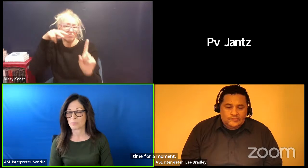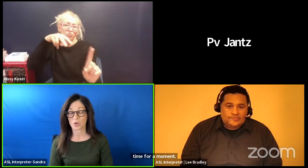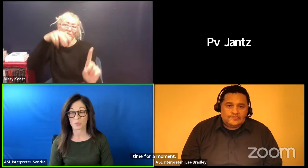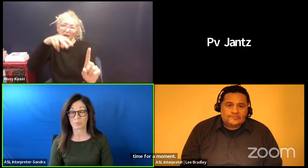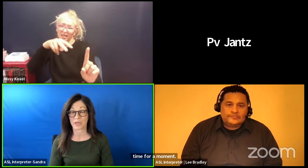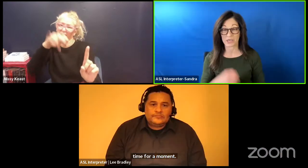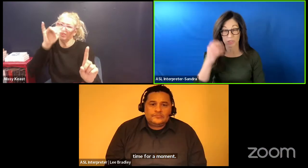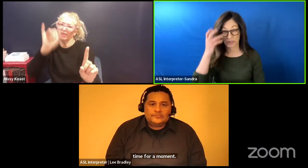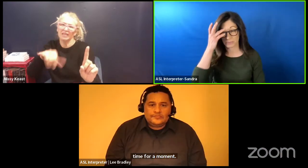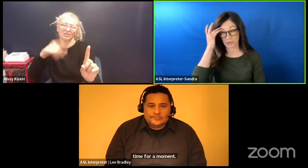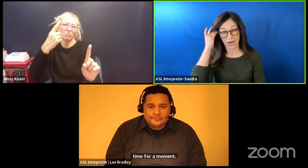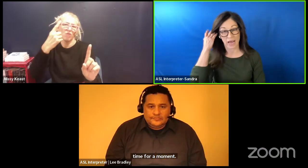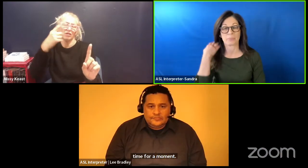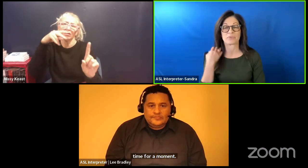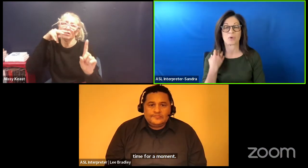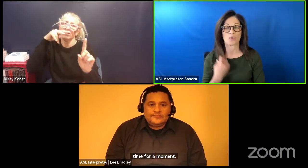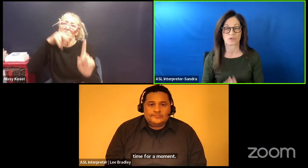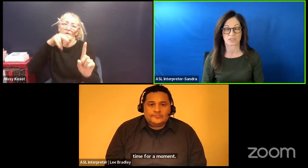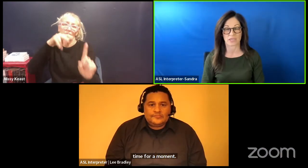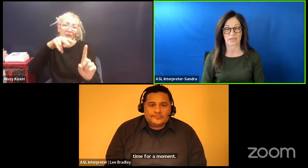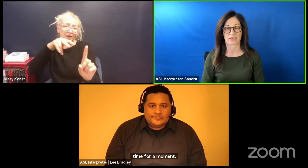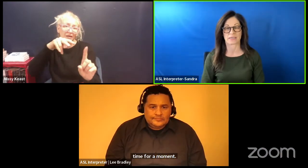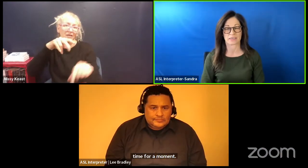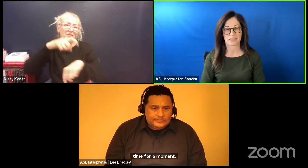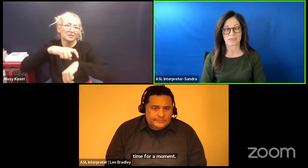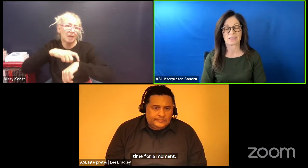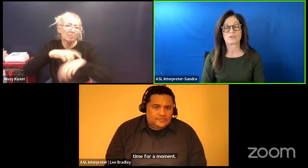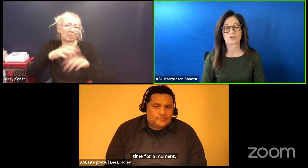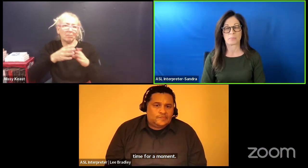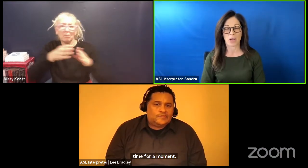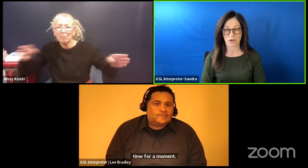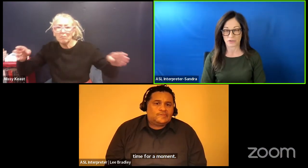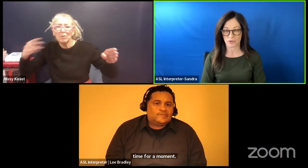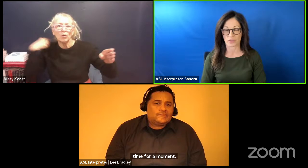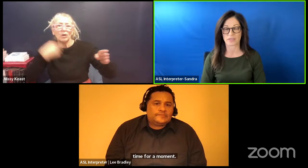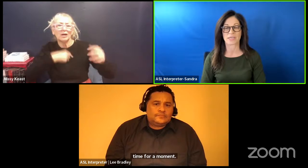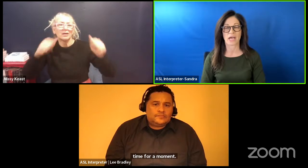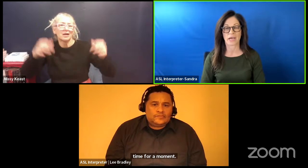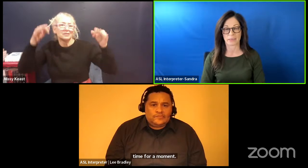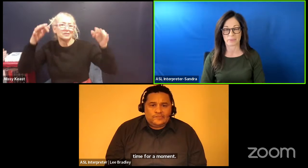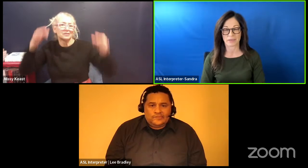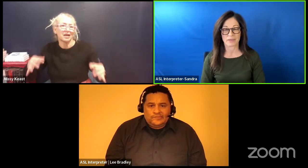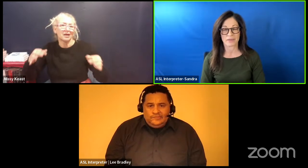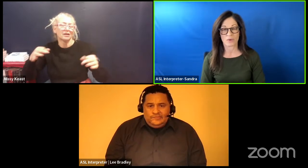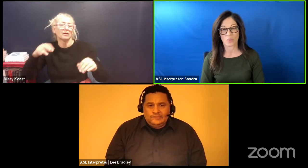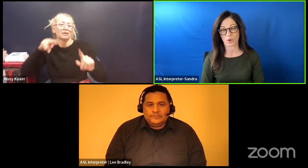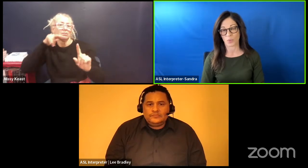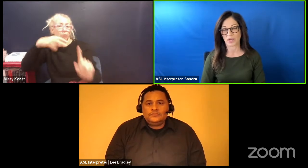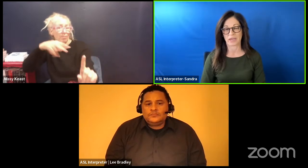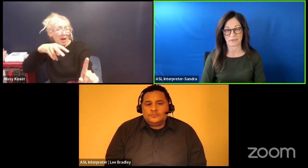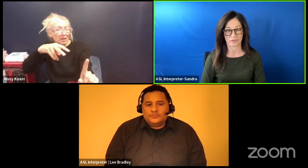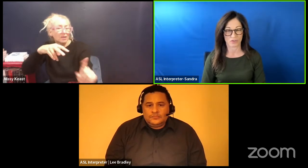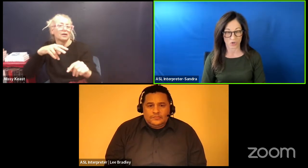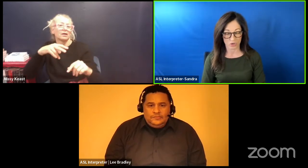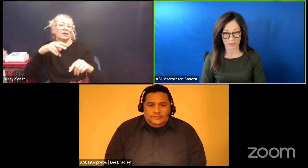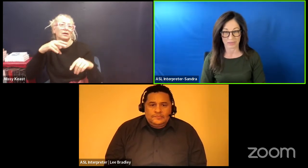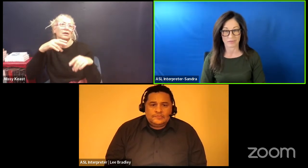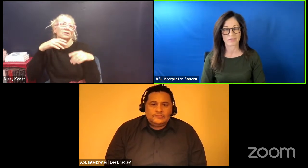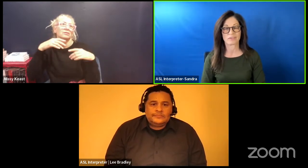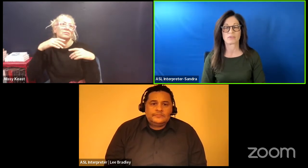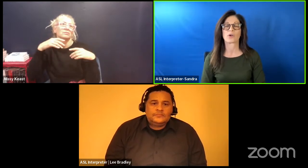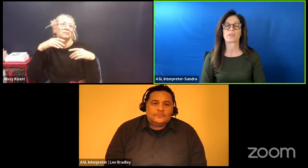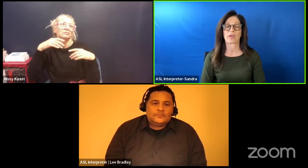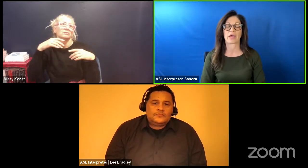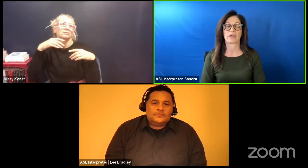Something with probation, perhaps, oversight to monitor the time where we can